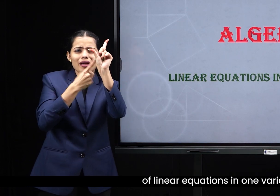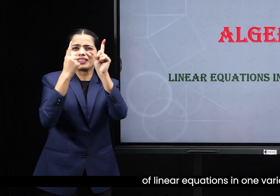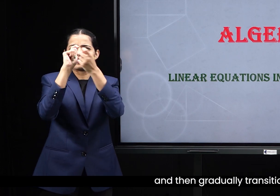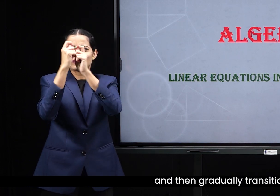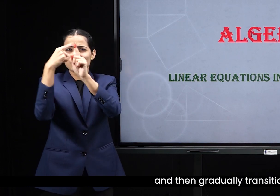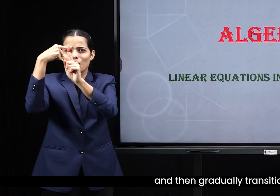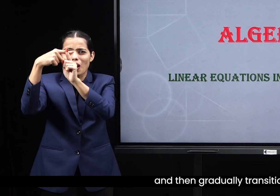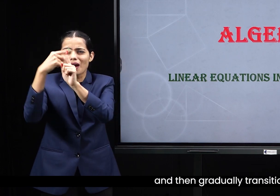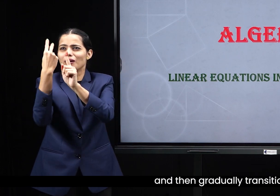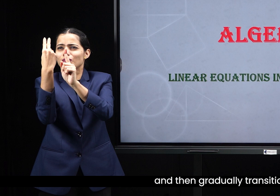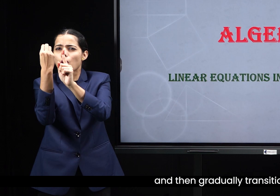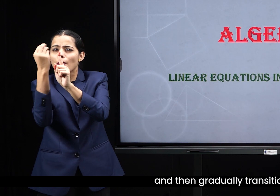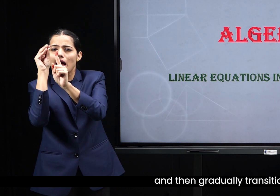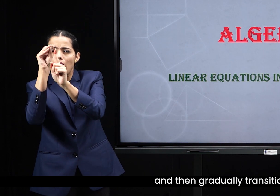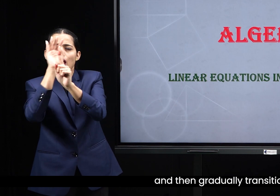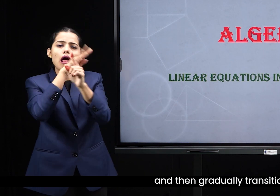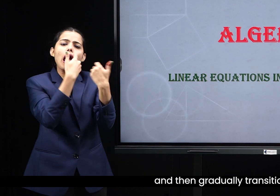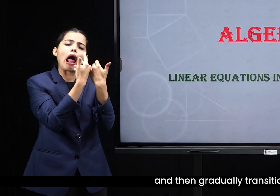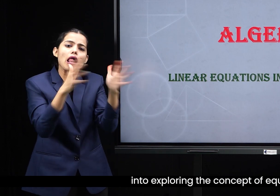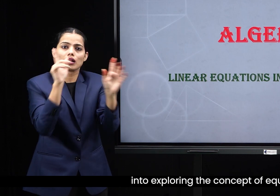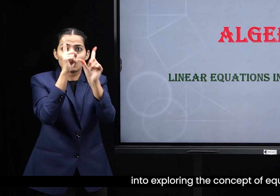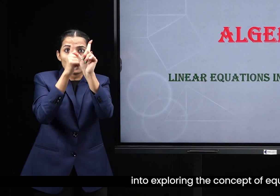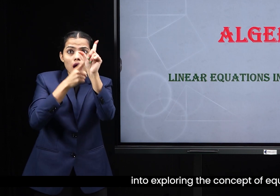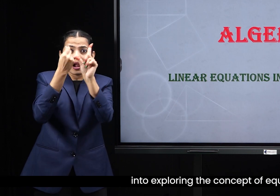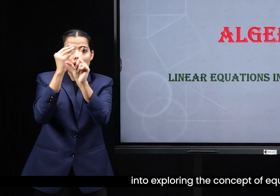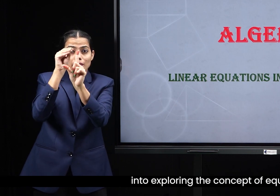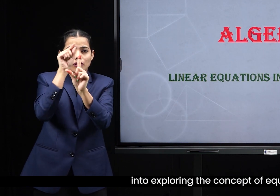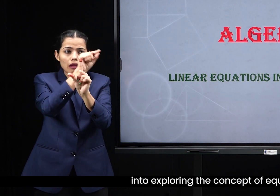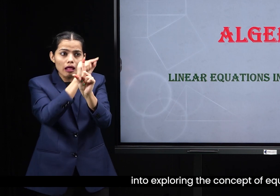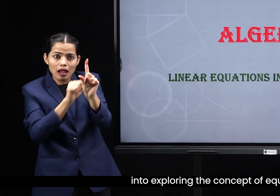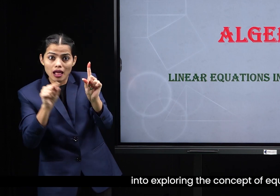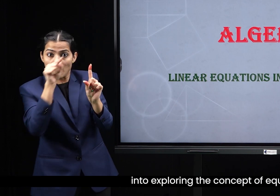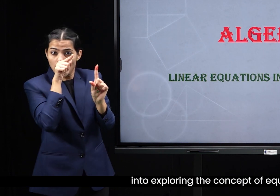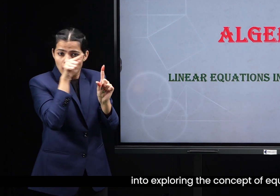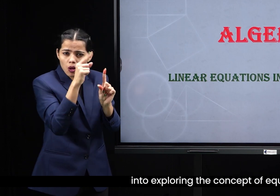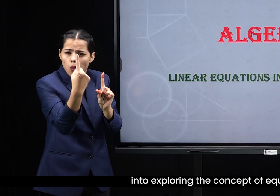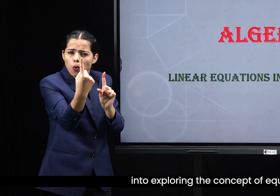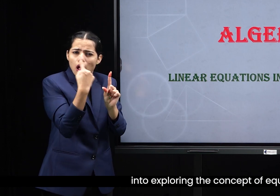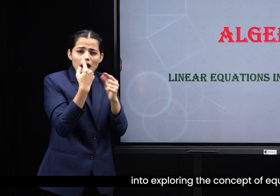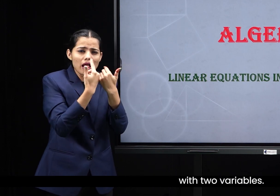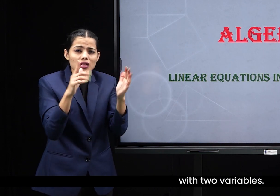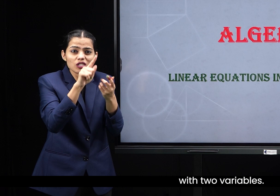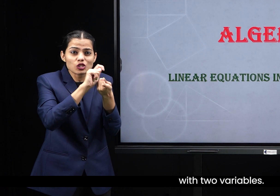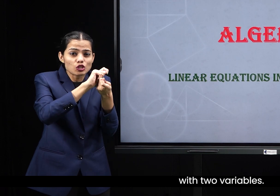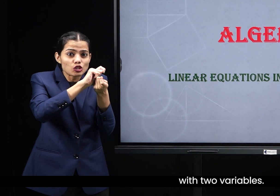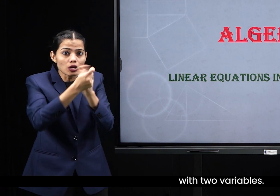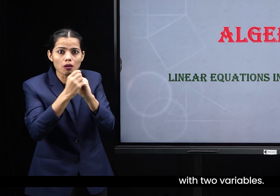and then gradually transition into exploring the concept of equations with two variables.